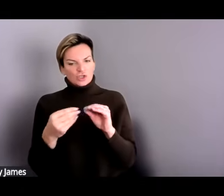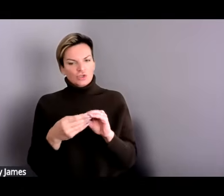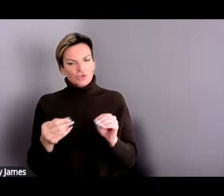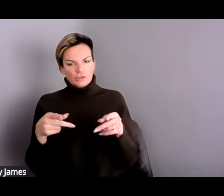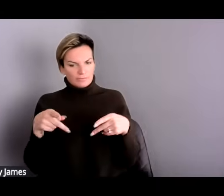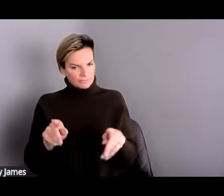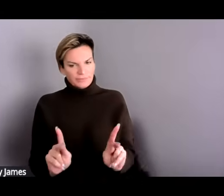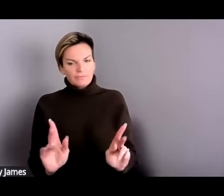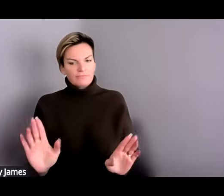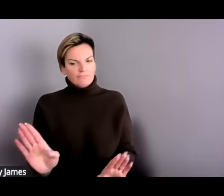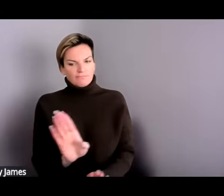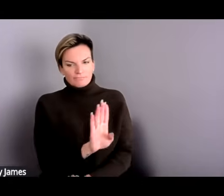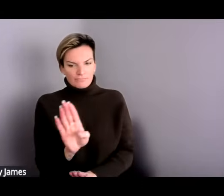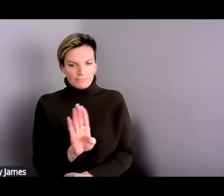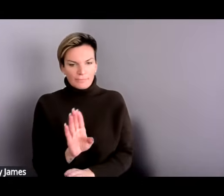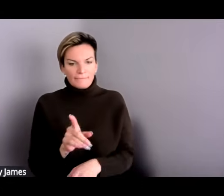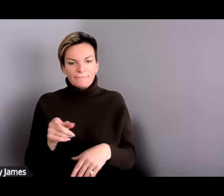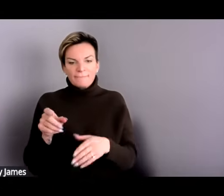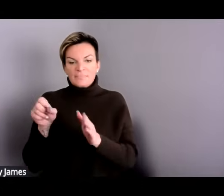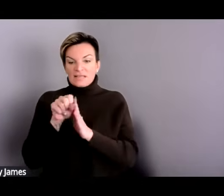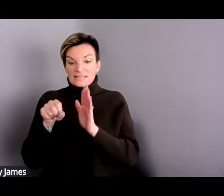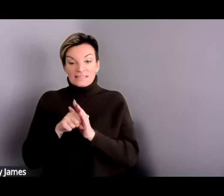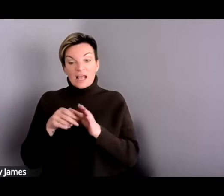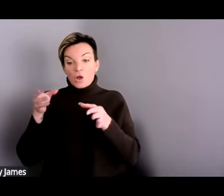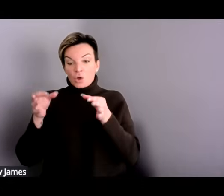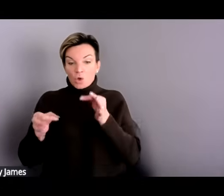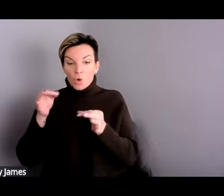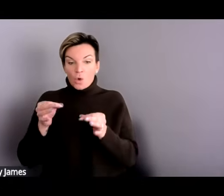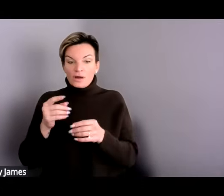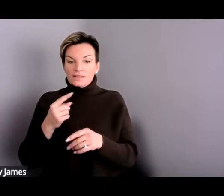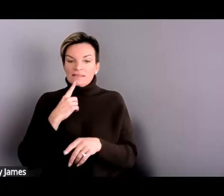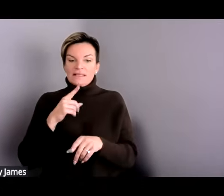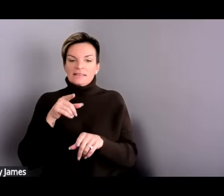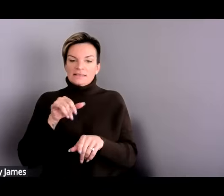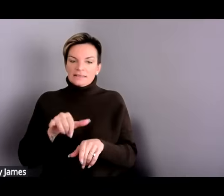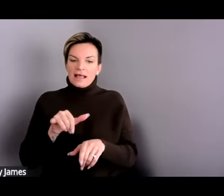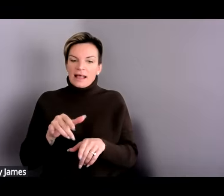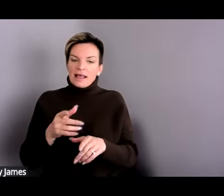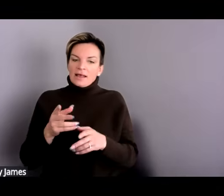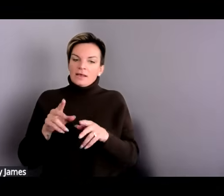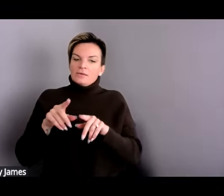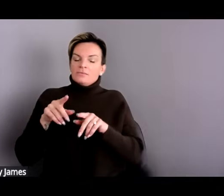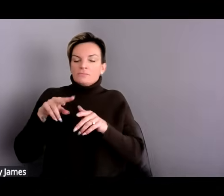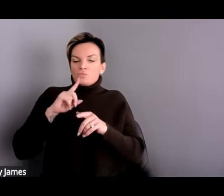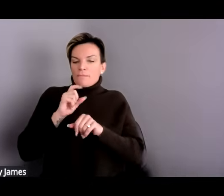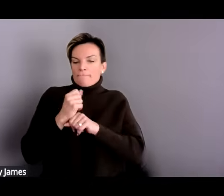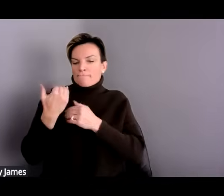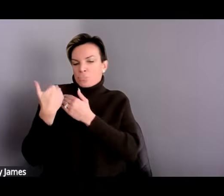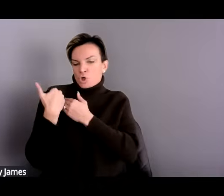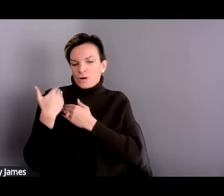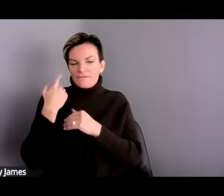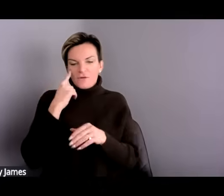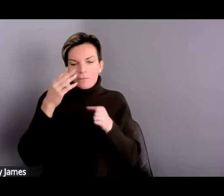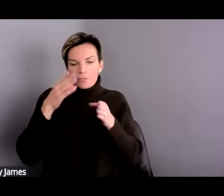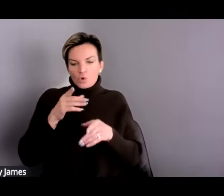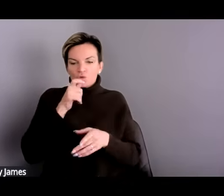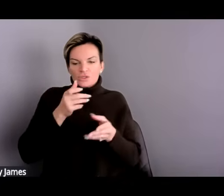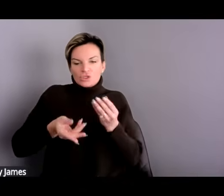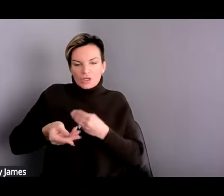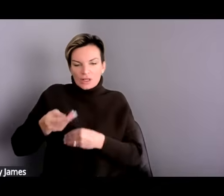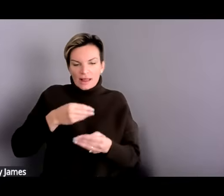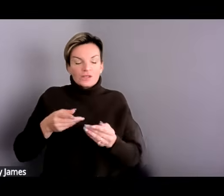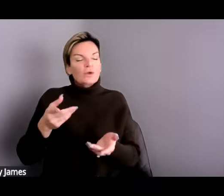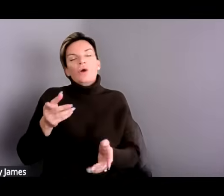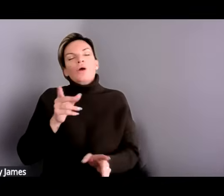think that there is room to explore things if the board is interested. But I think that would be kind of the first step. Is this something the